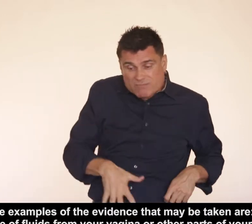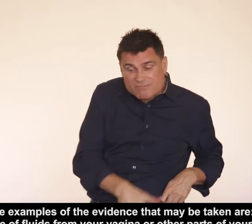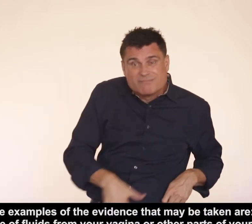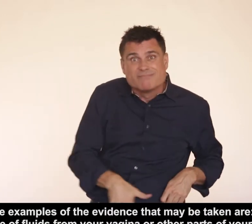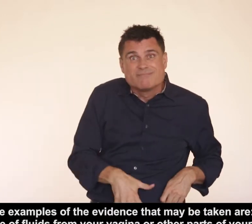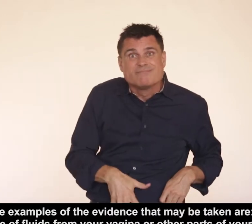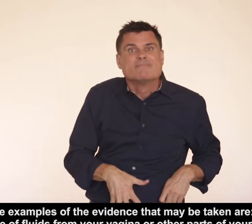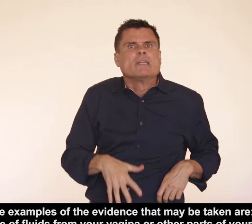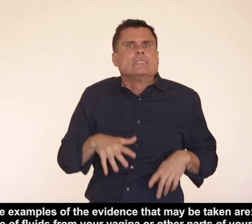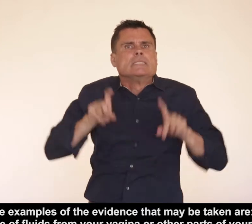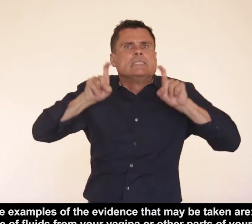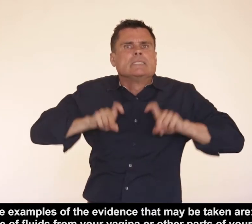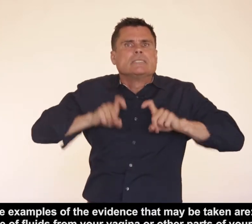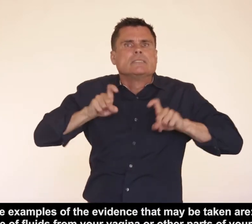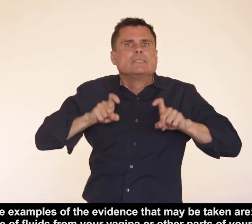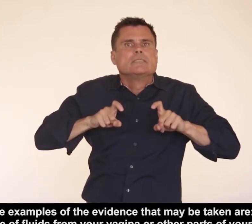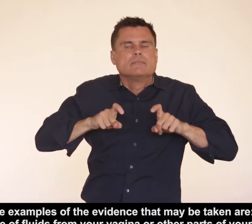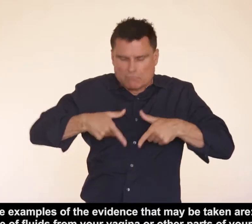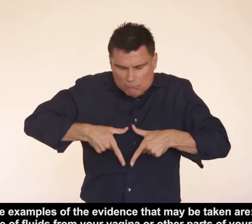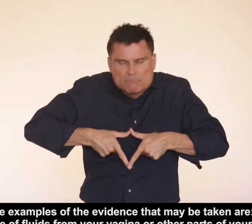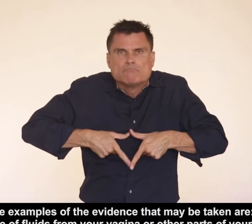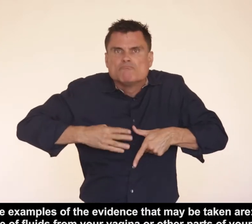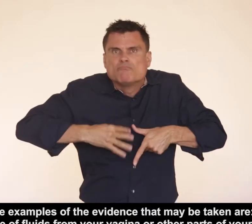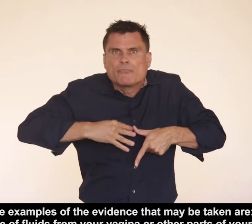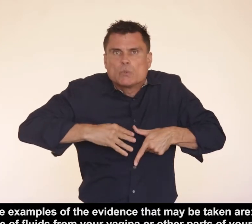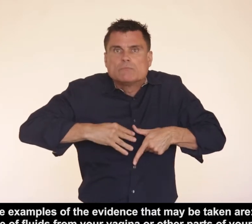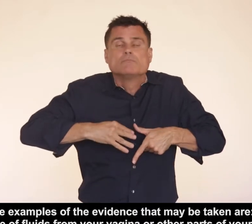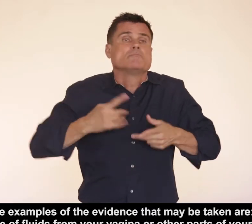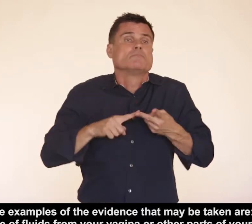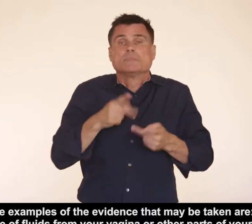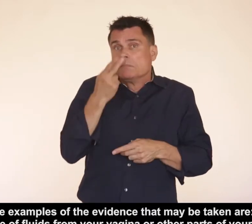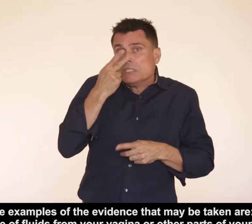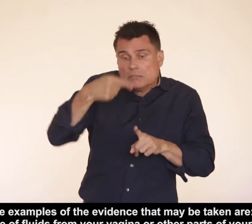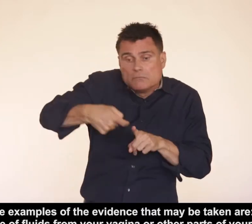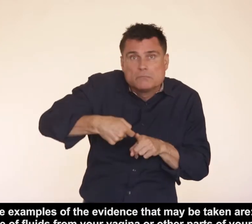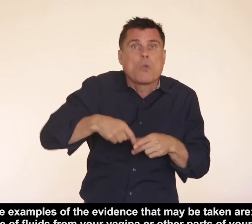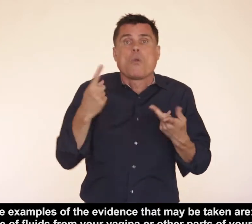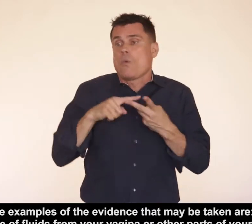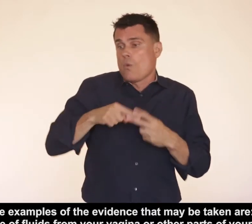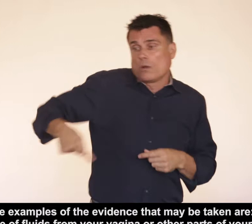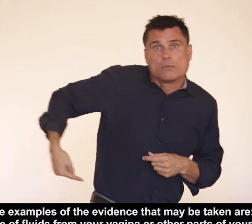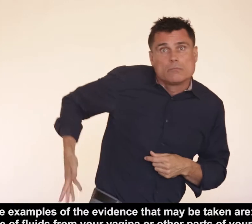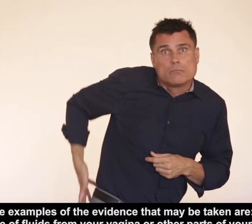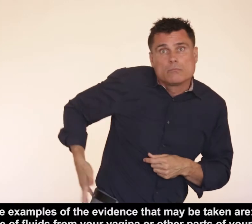Some examples of the evidence that may be taken are a sample of fluids from your vagina or other parts of your body,